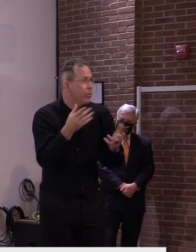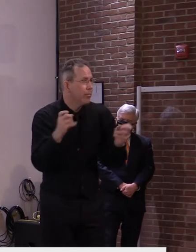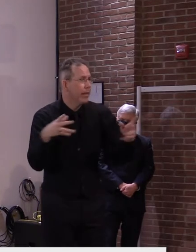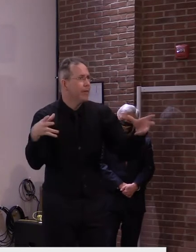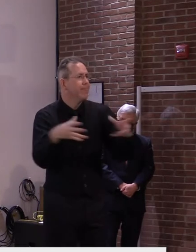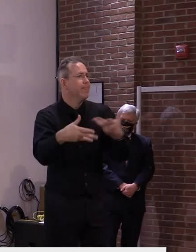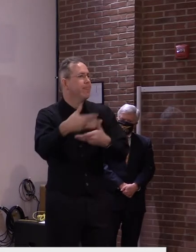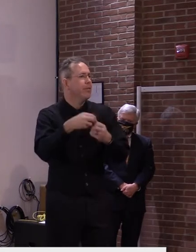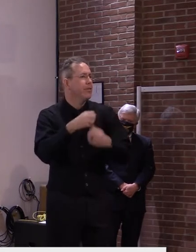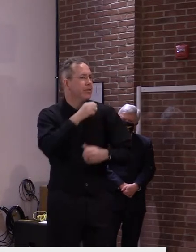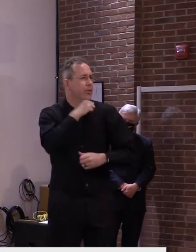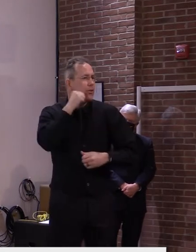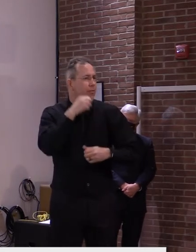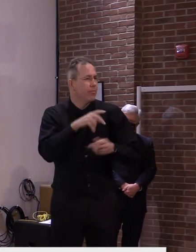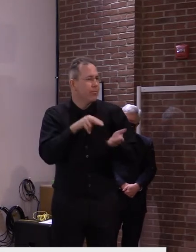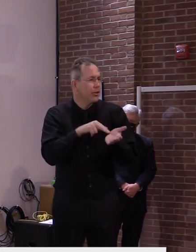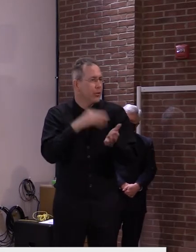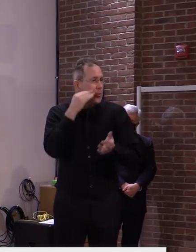Thank you.